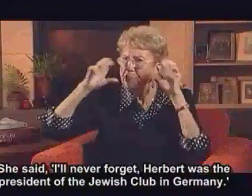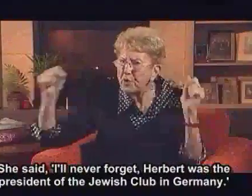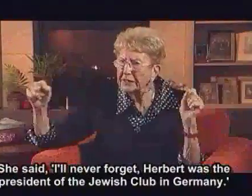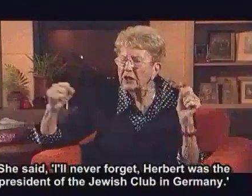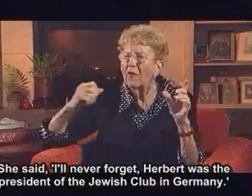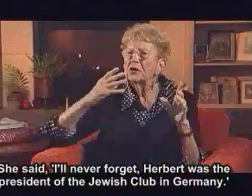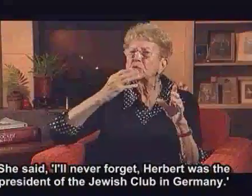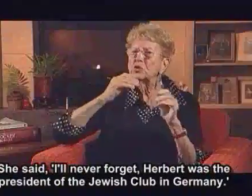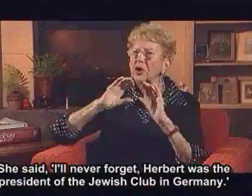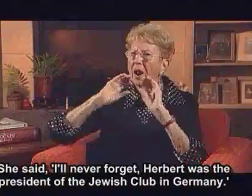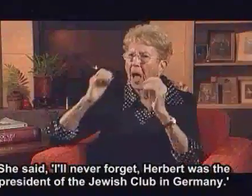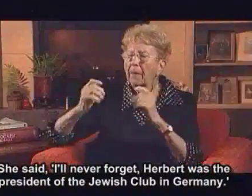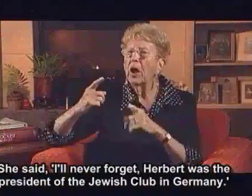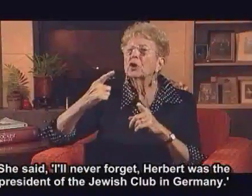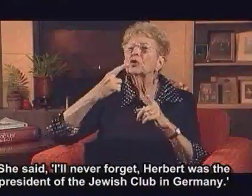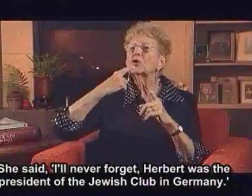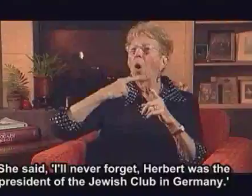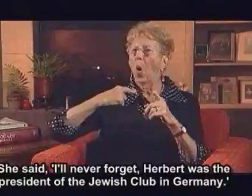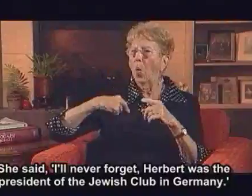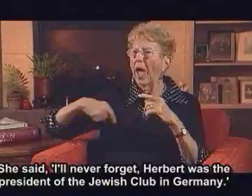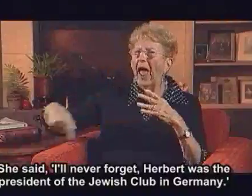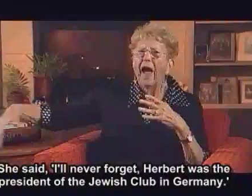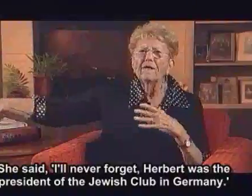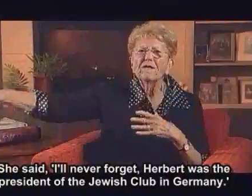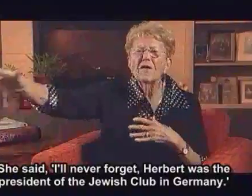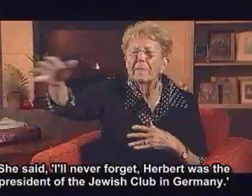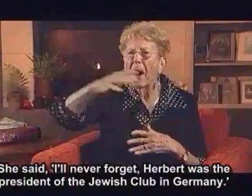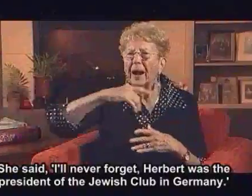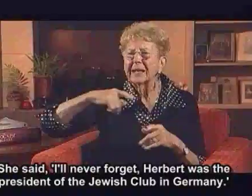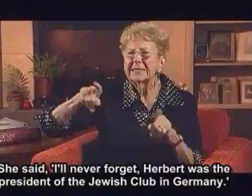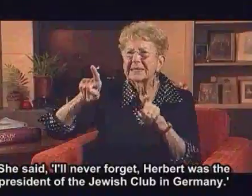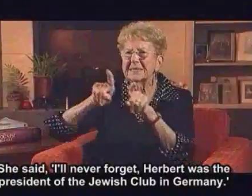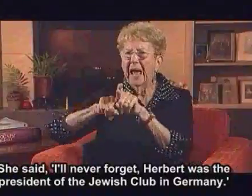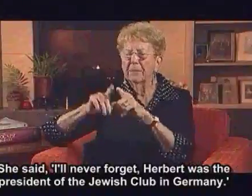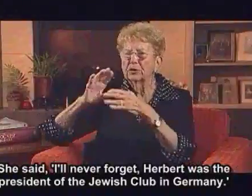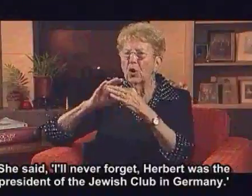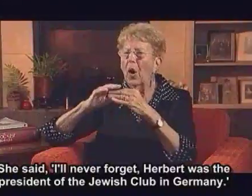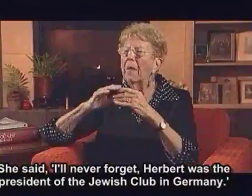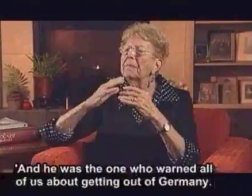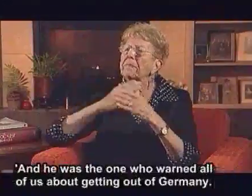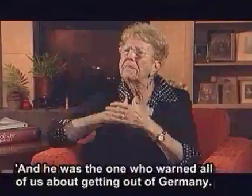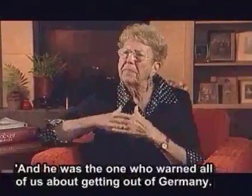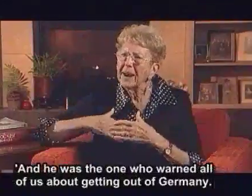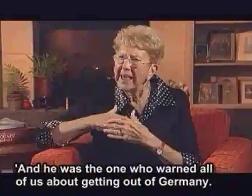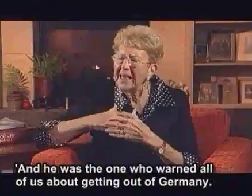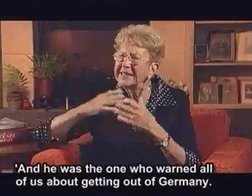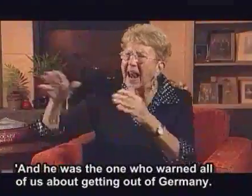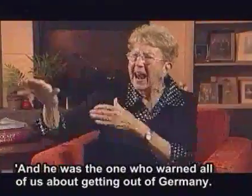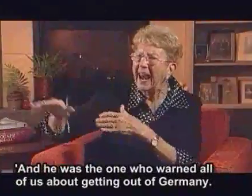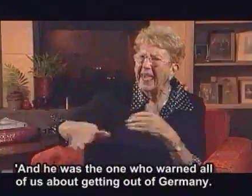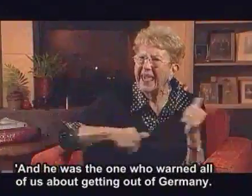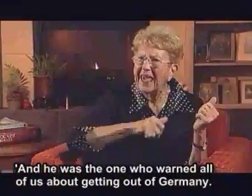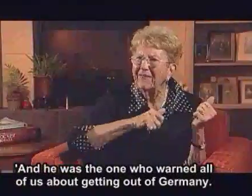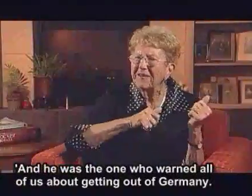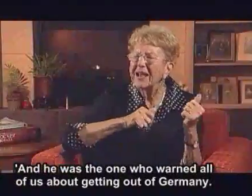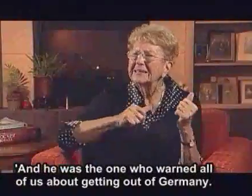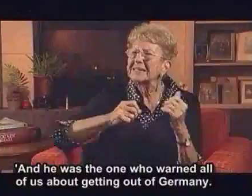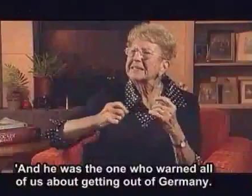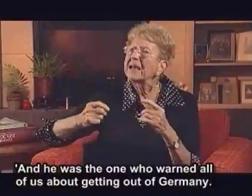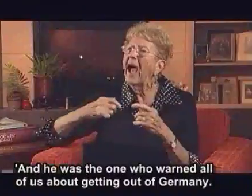She said, "I'll never forget, Herbert was president of the Jewish Club in Germany, and he was the one who warned